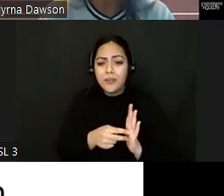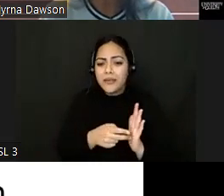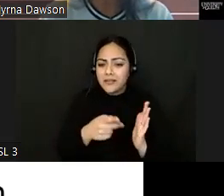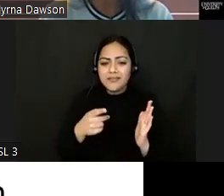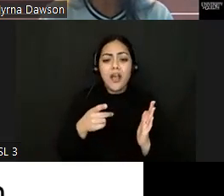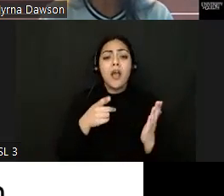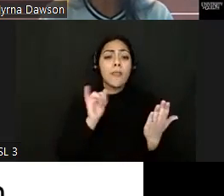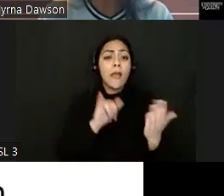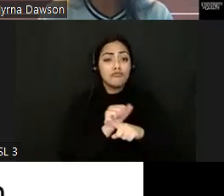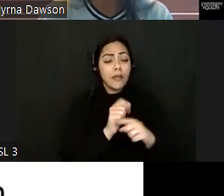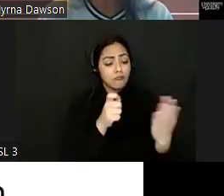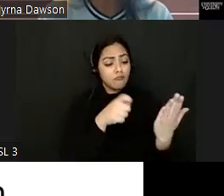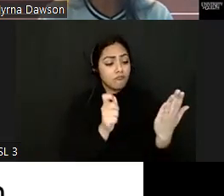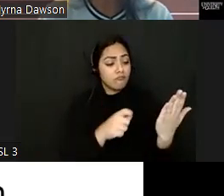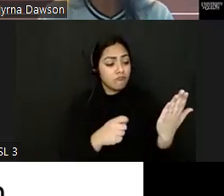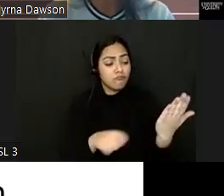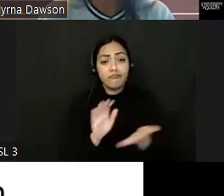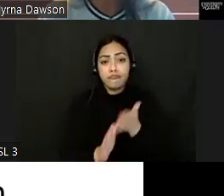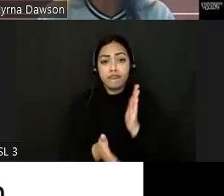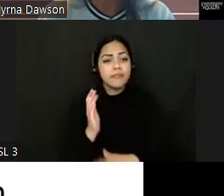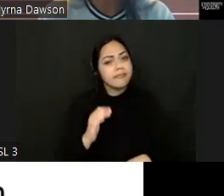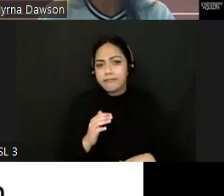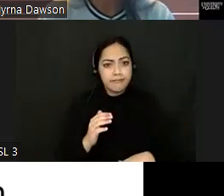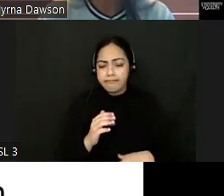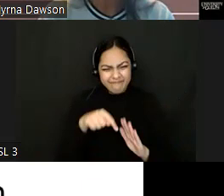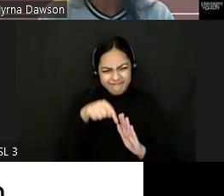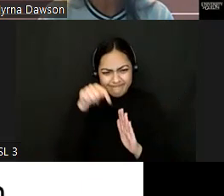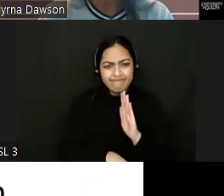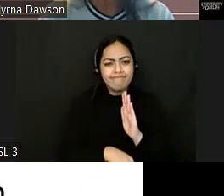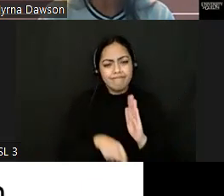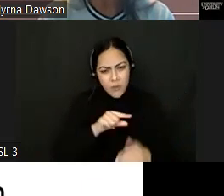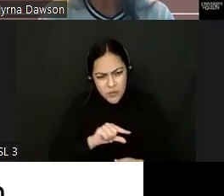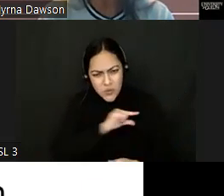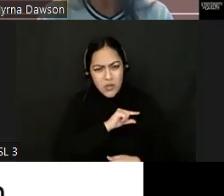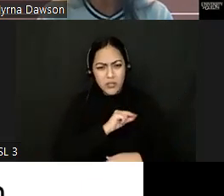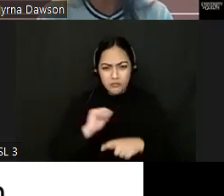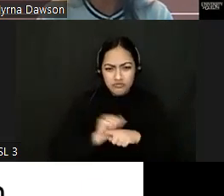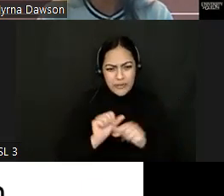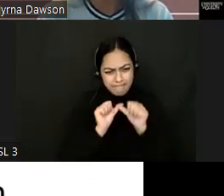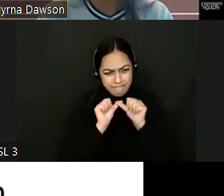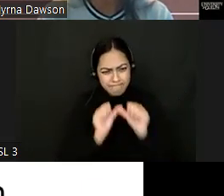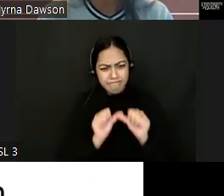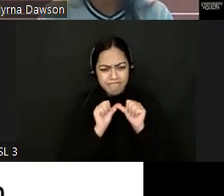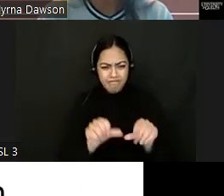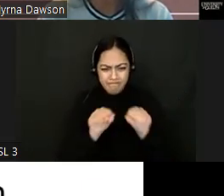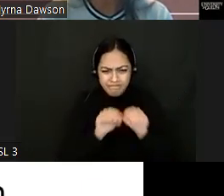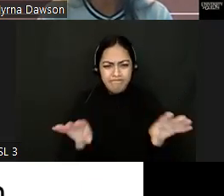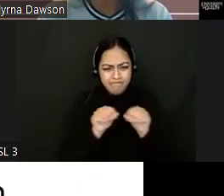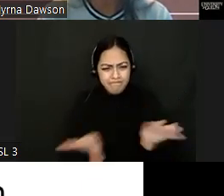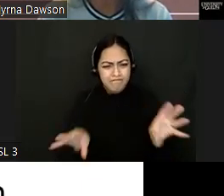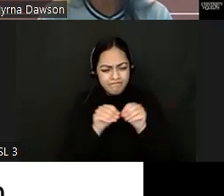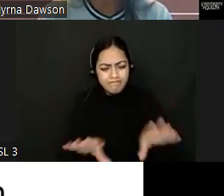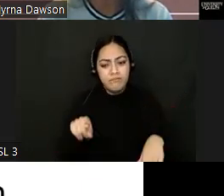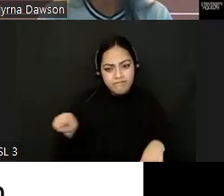the consistency and quality of training that is being consistently delivered across the sectors responding to